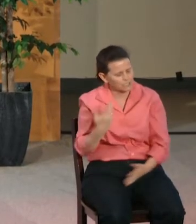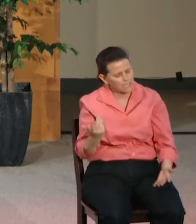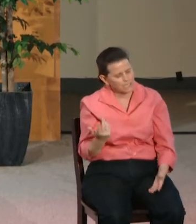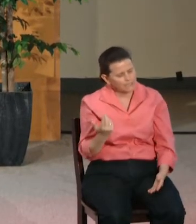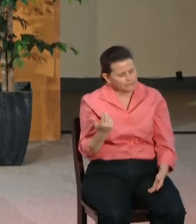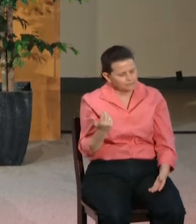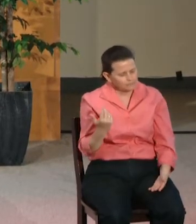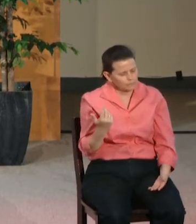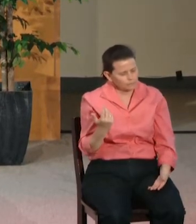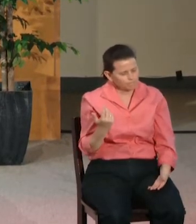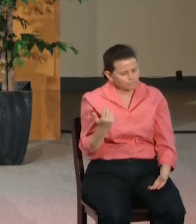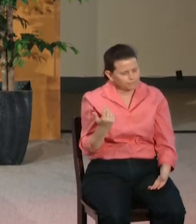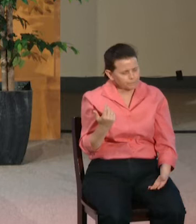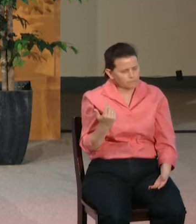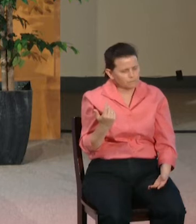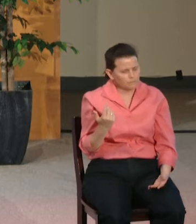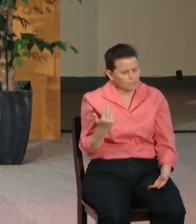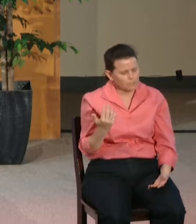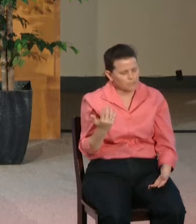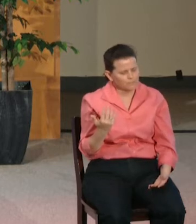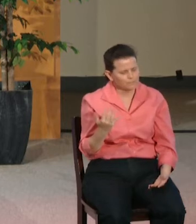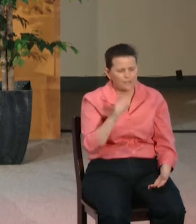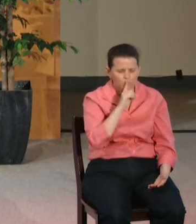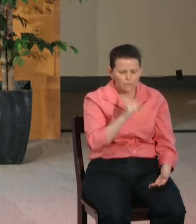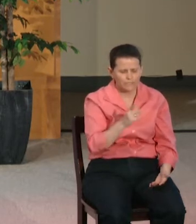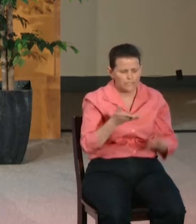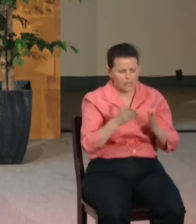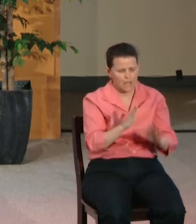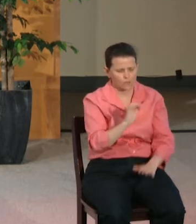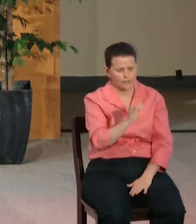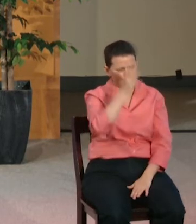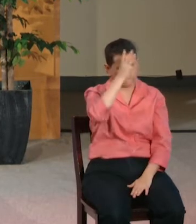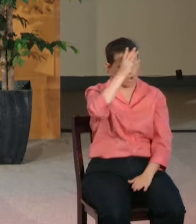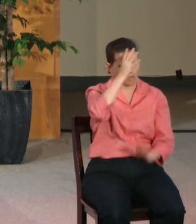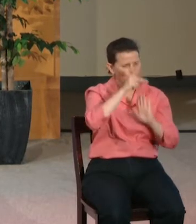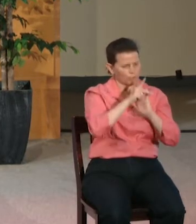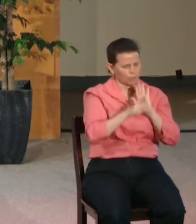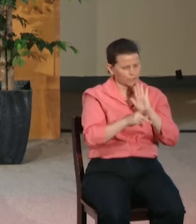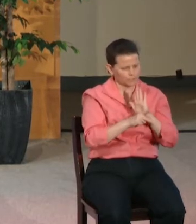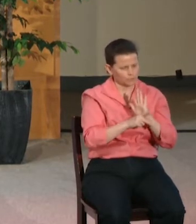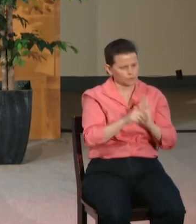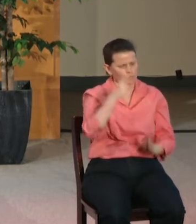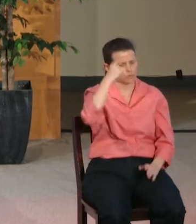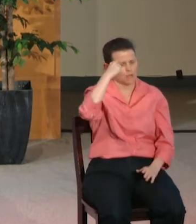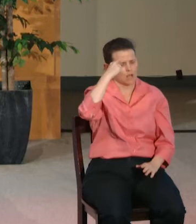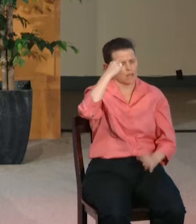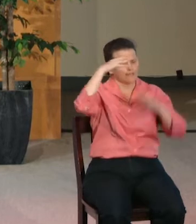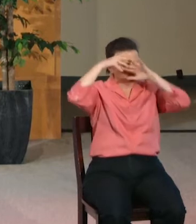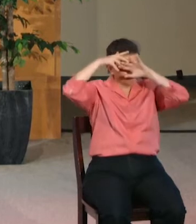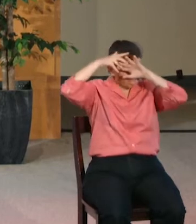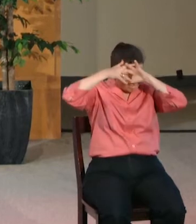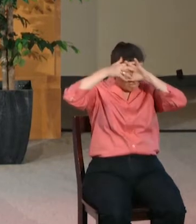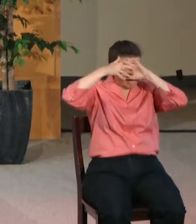to really allow that father principle into my consciousness and what I was going